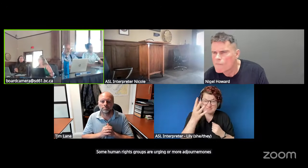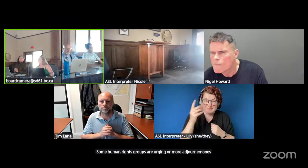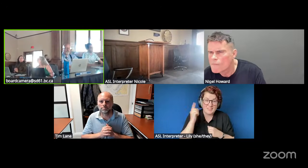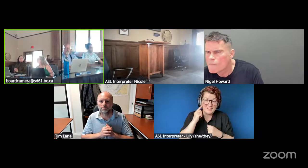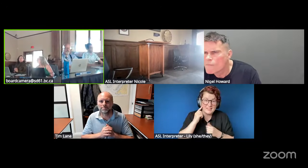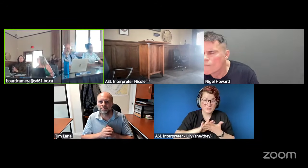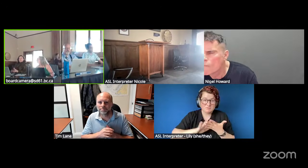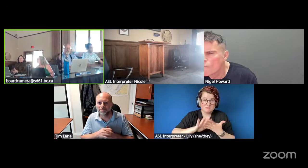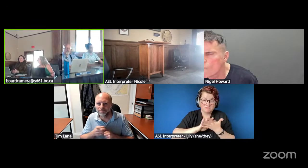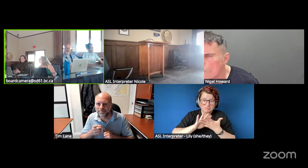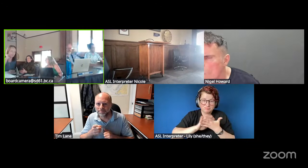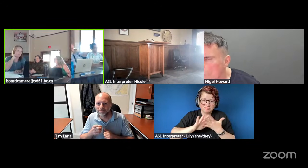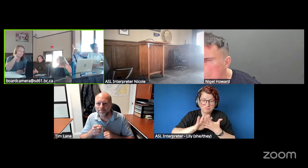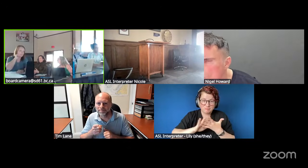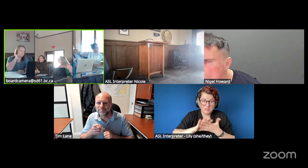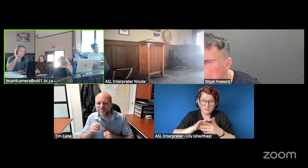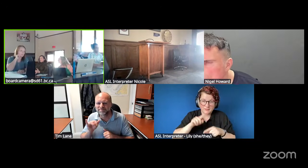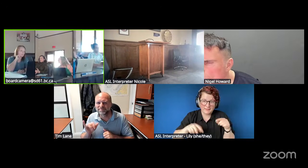Thank